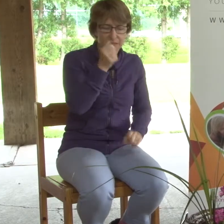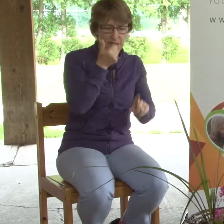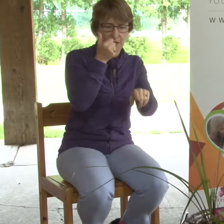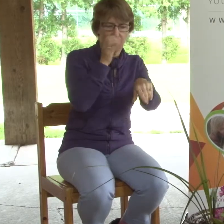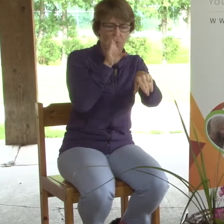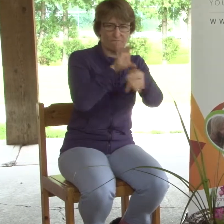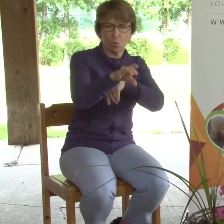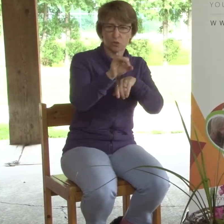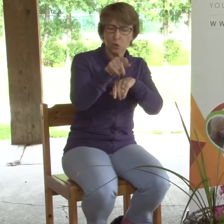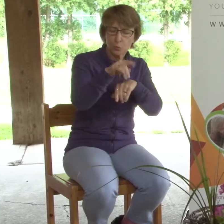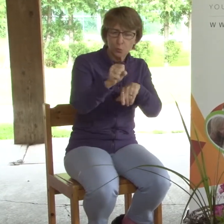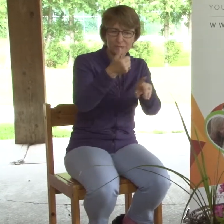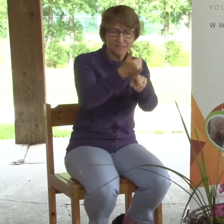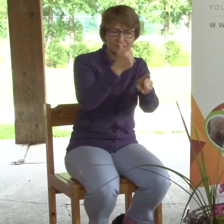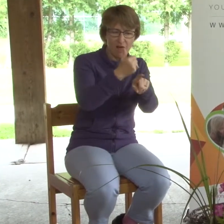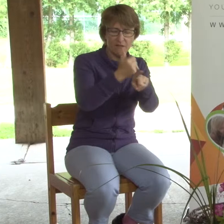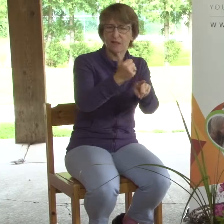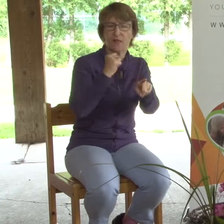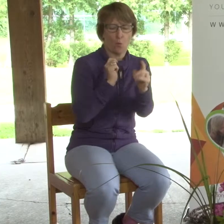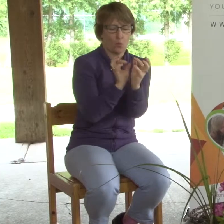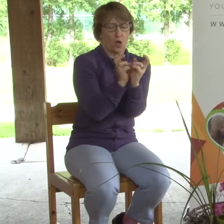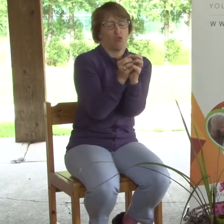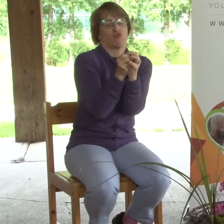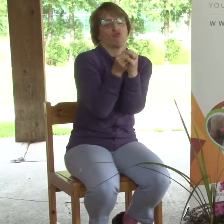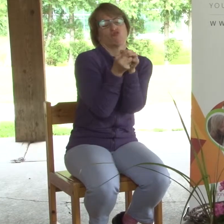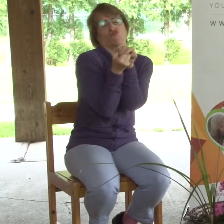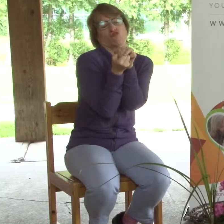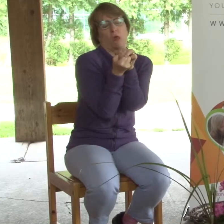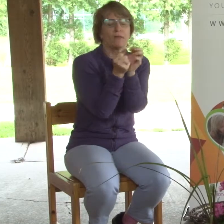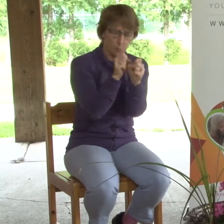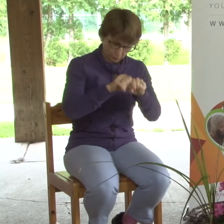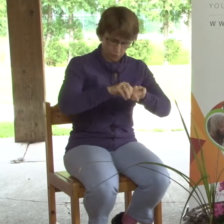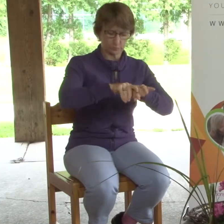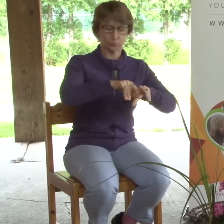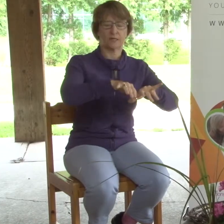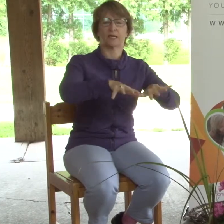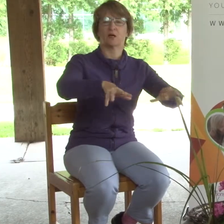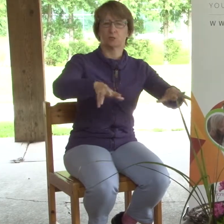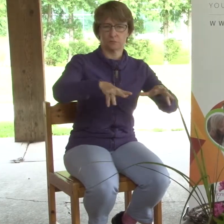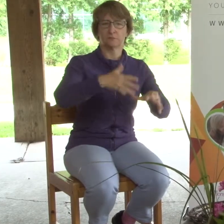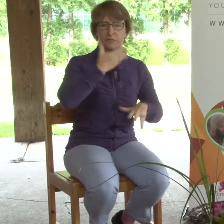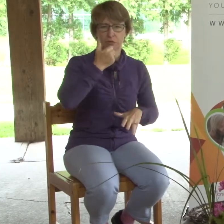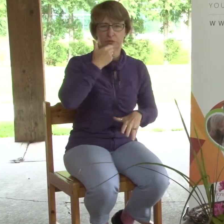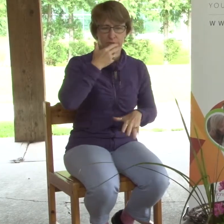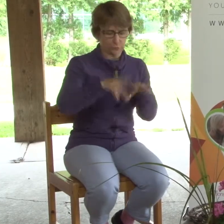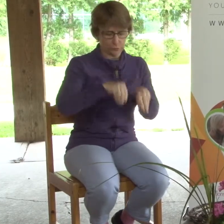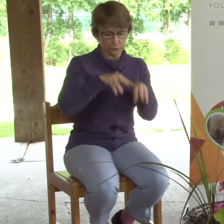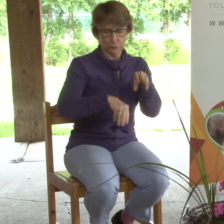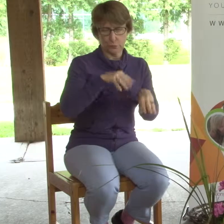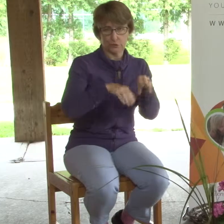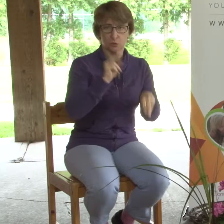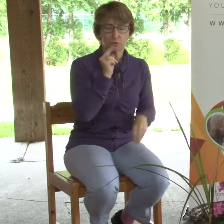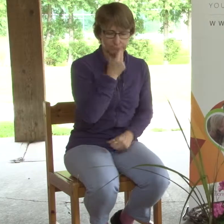force the roots from growing in a circle and continuing to grow into a circle to grow out and get as much nourishment from the soil